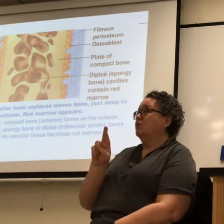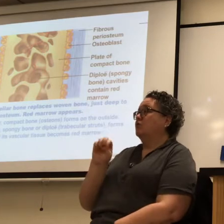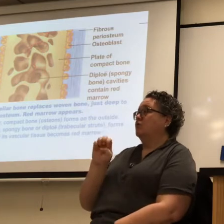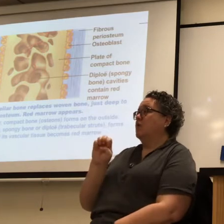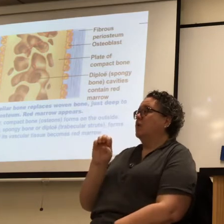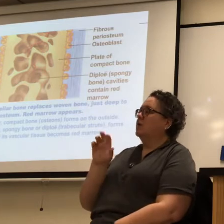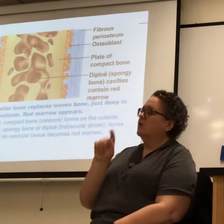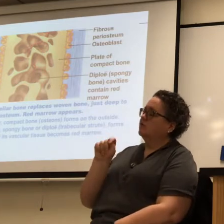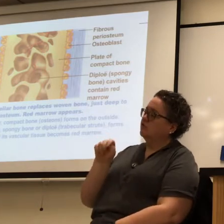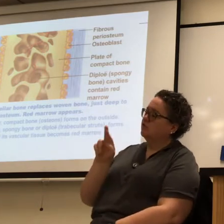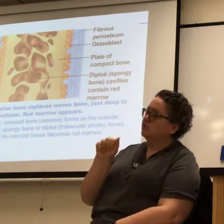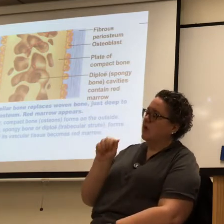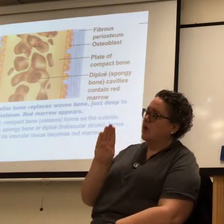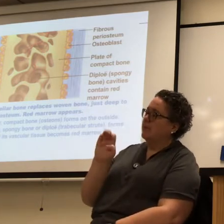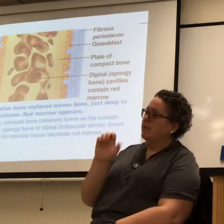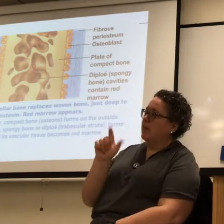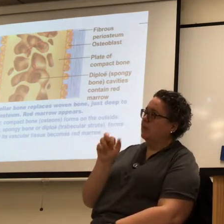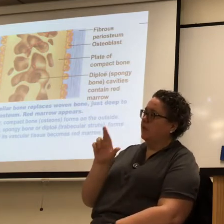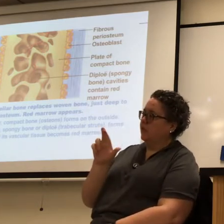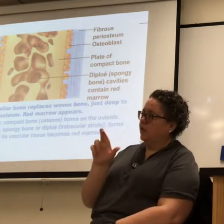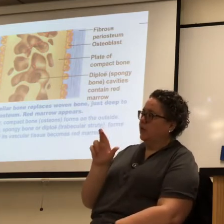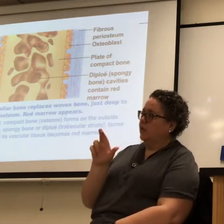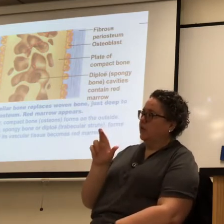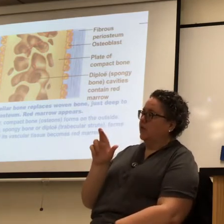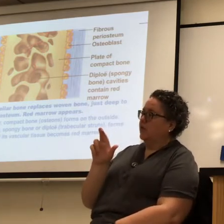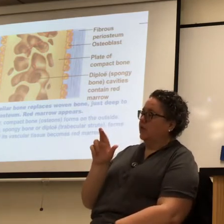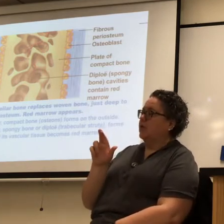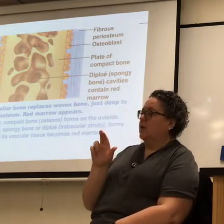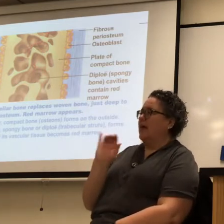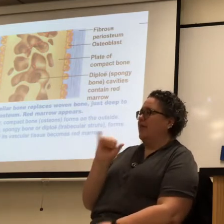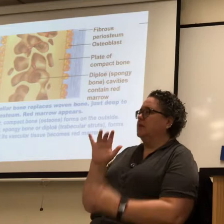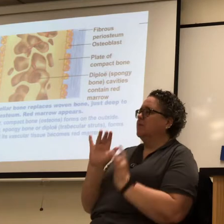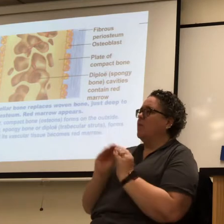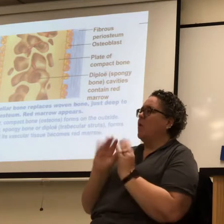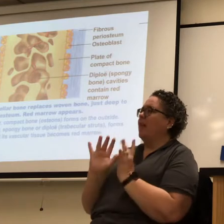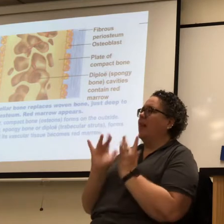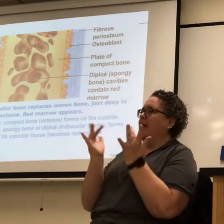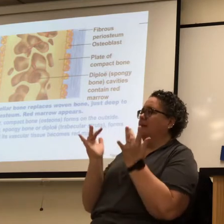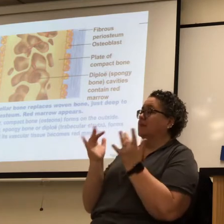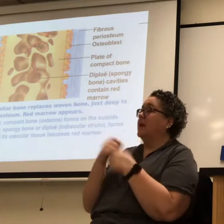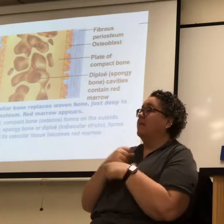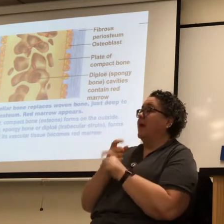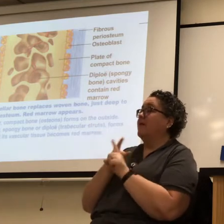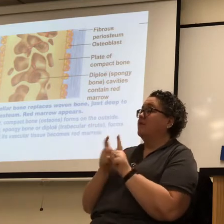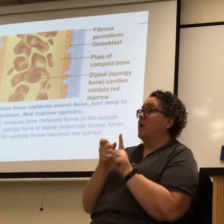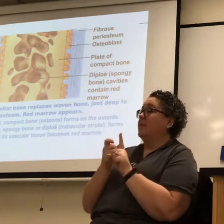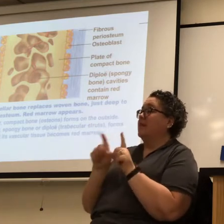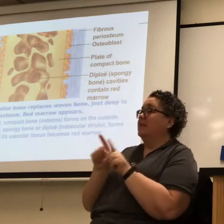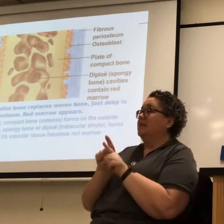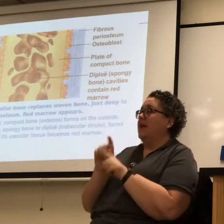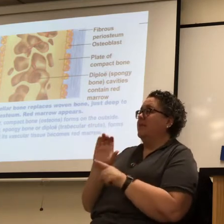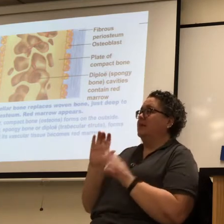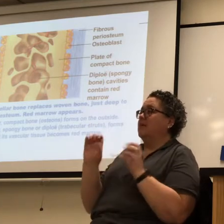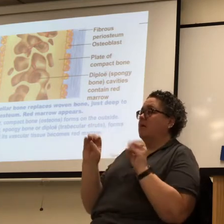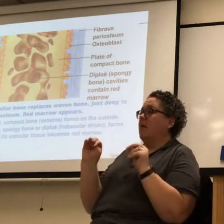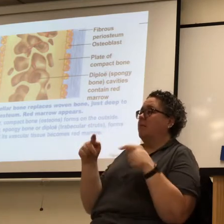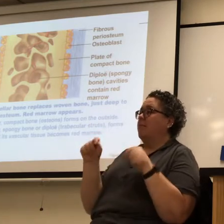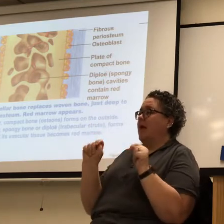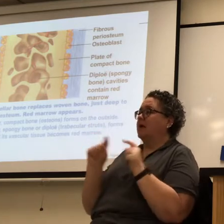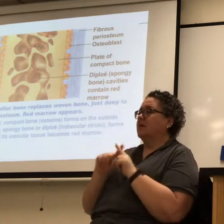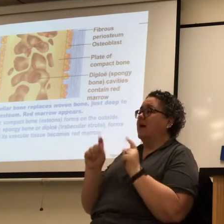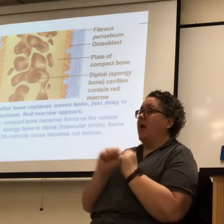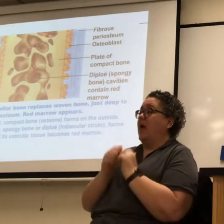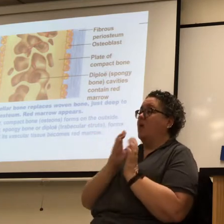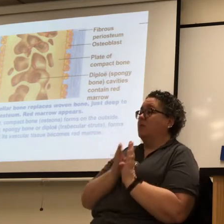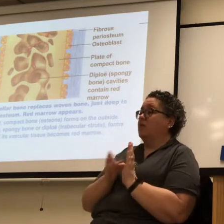It's lighter. The trabecular struts are made out of the same stuff as the compact bone, it's just the way they're